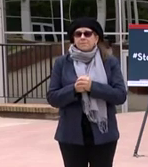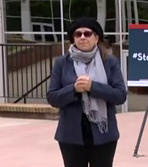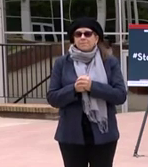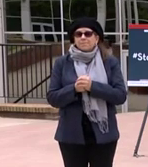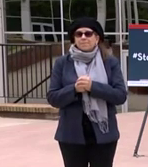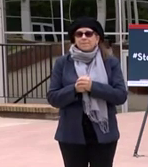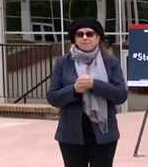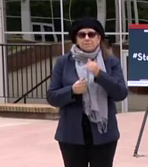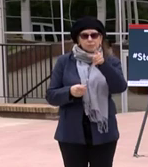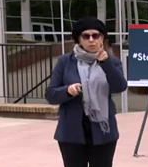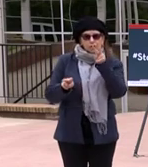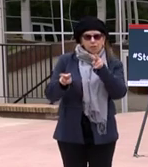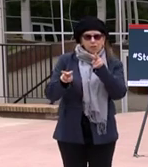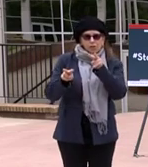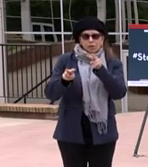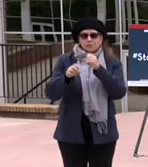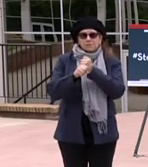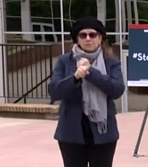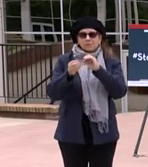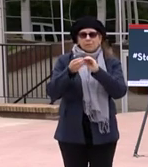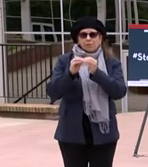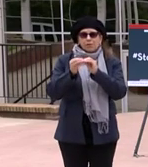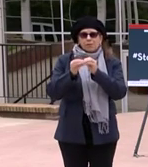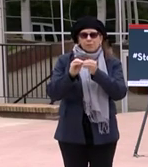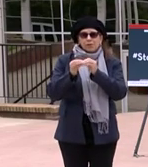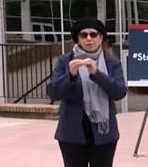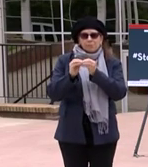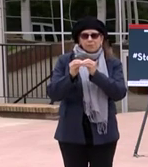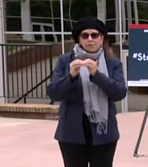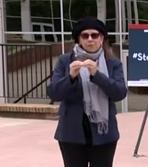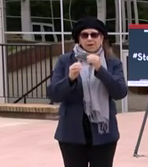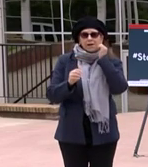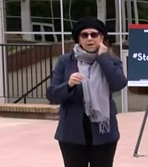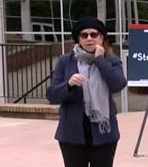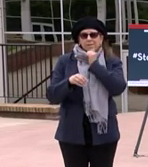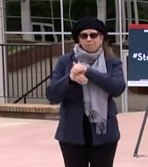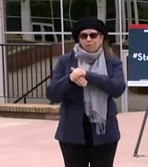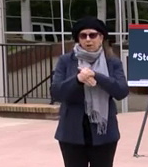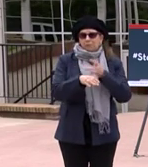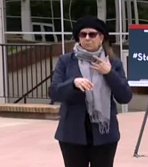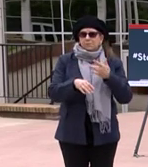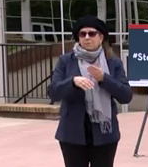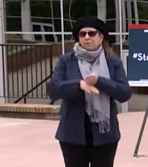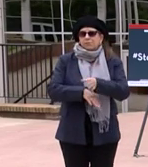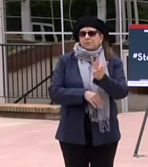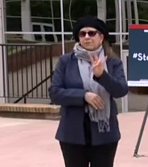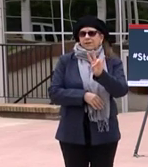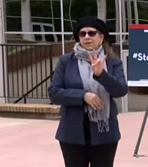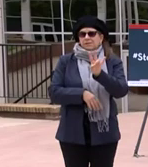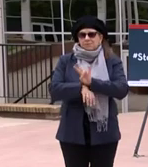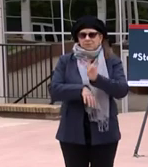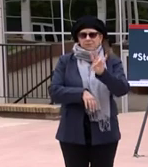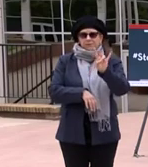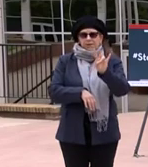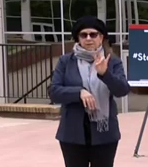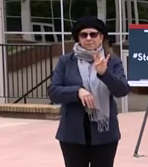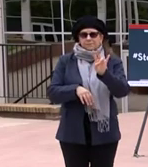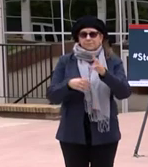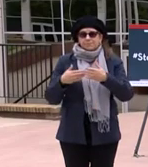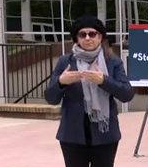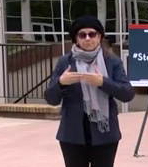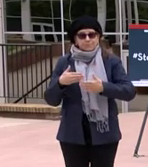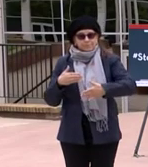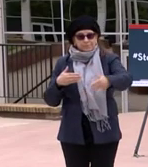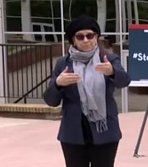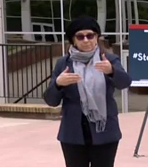you know that we have been releasing it about 7 p.m. each night. But going forward, we will be sharing data